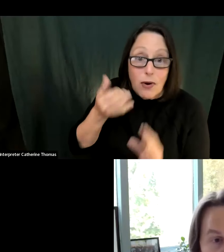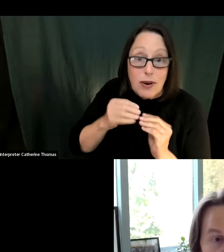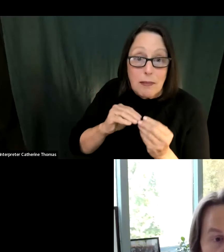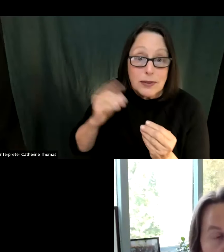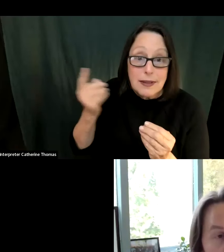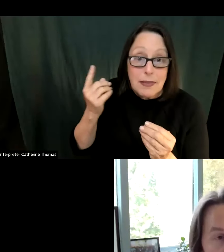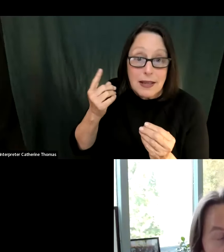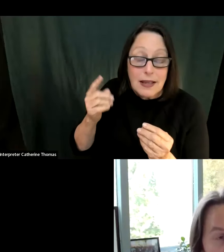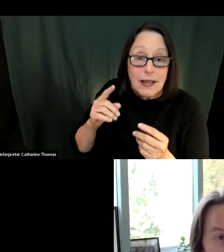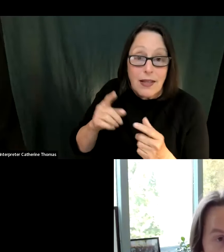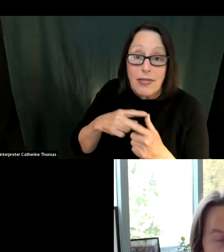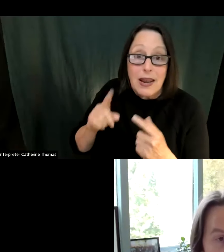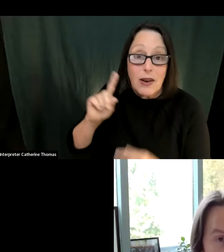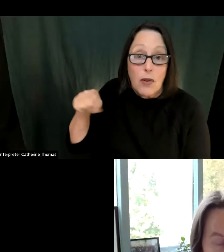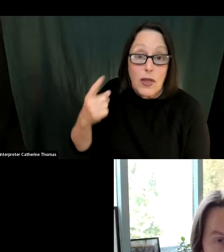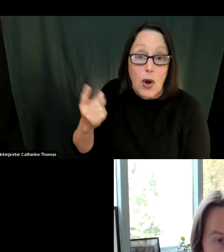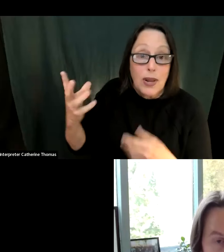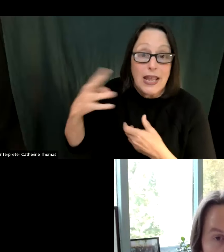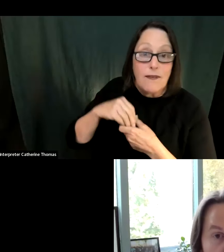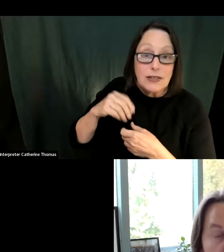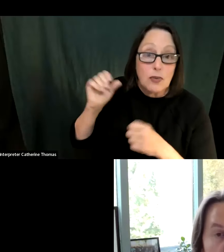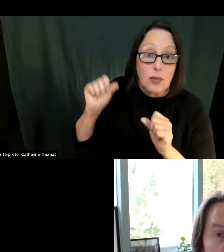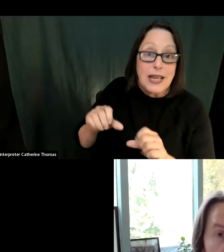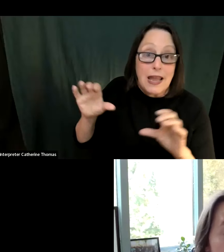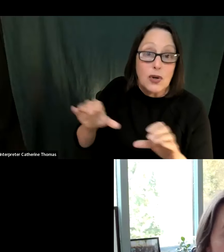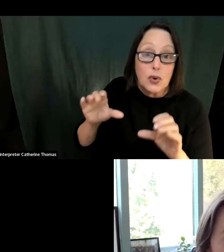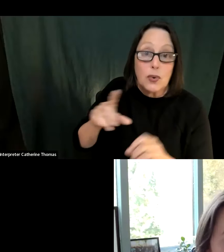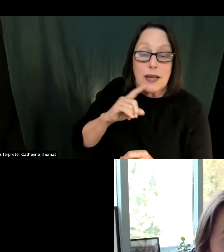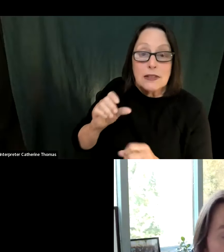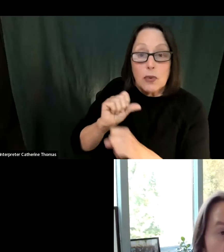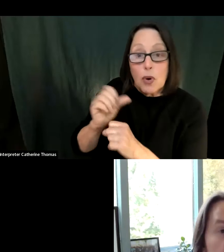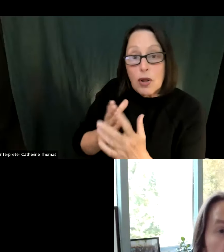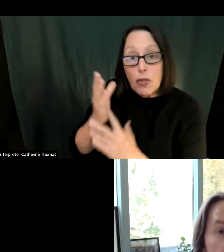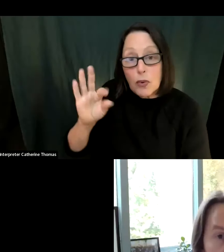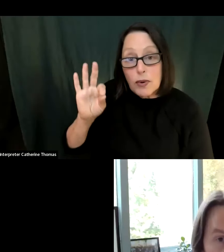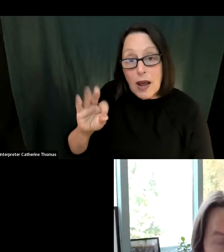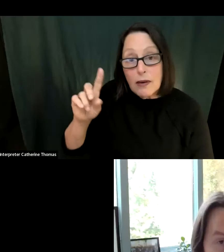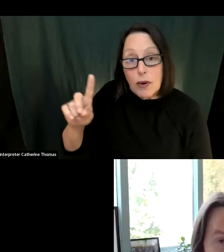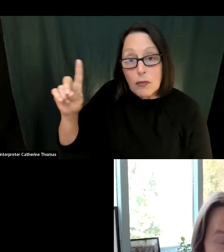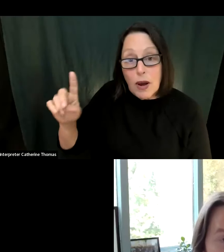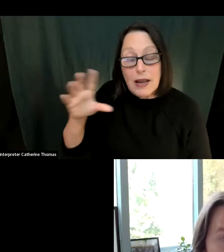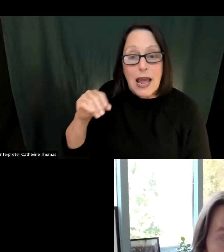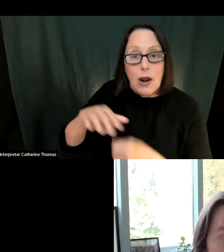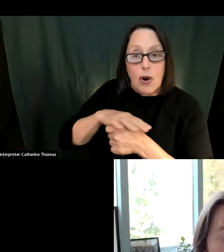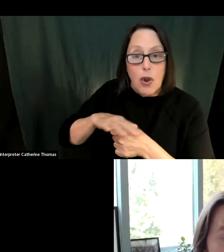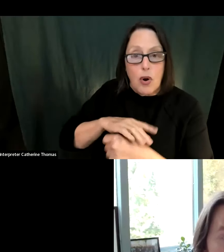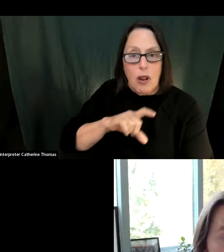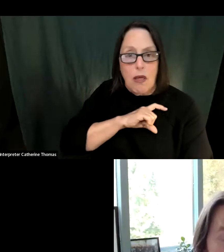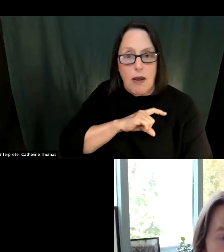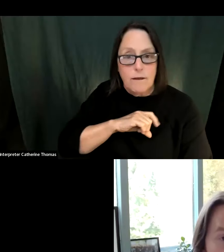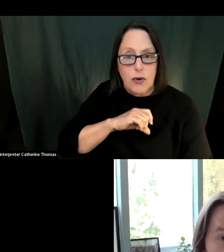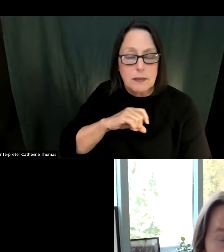our only means of intervention is working through 911 and local law enforcement